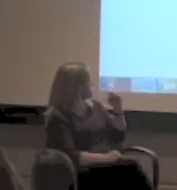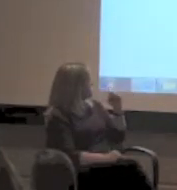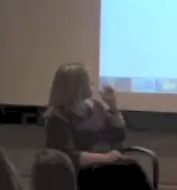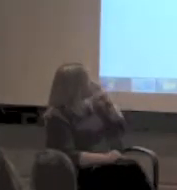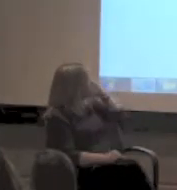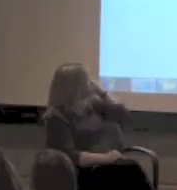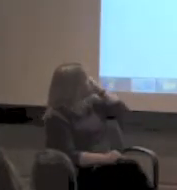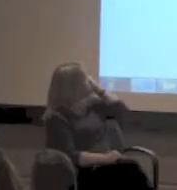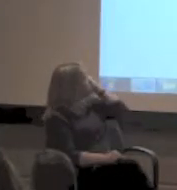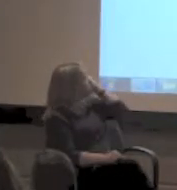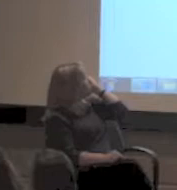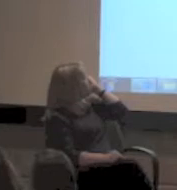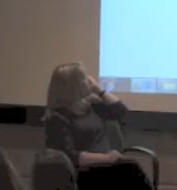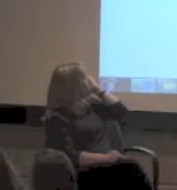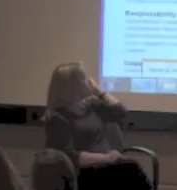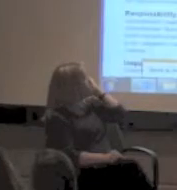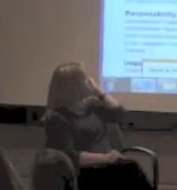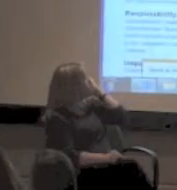And